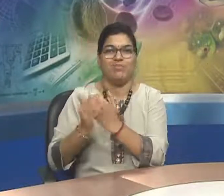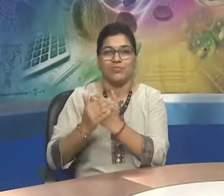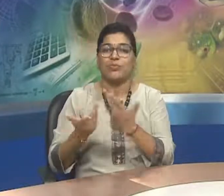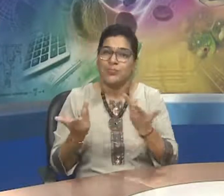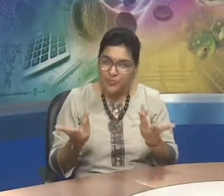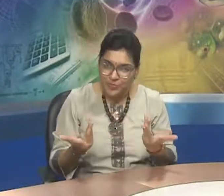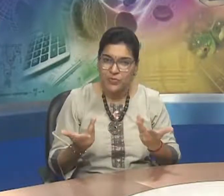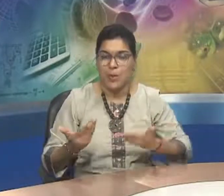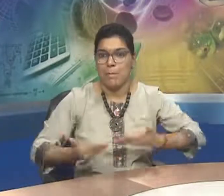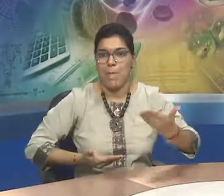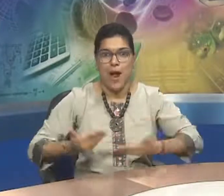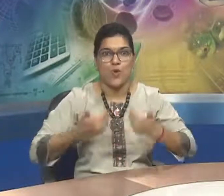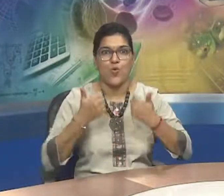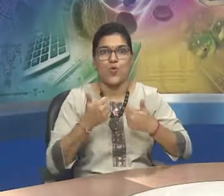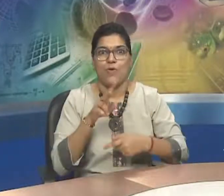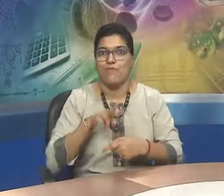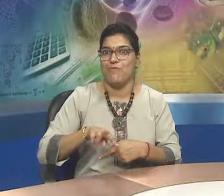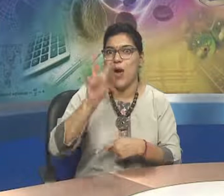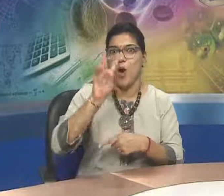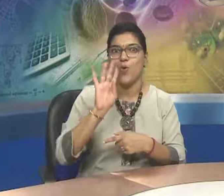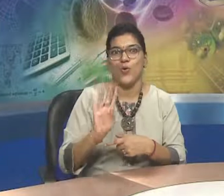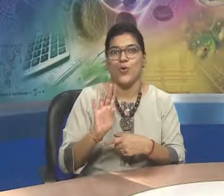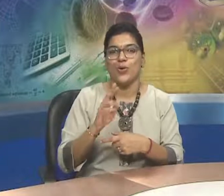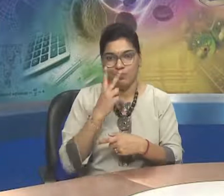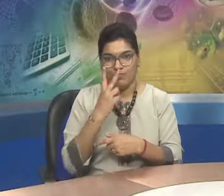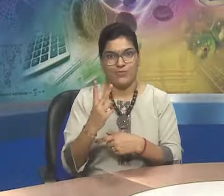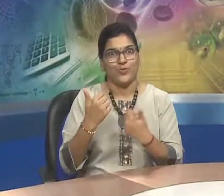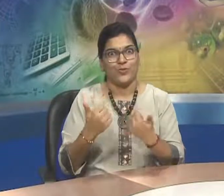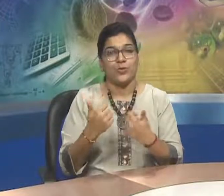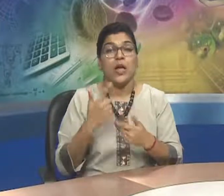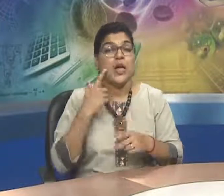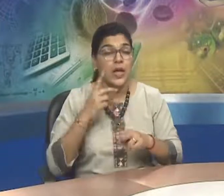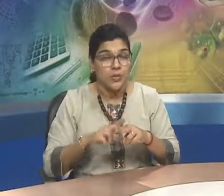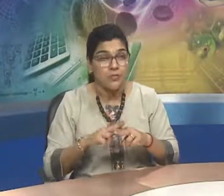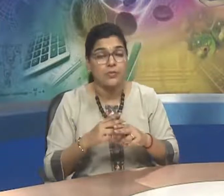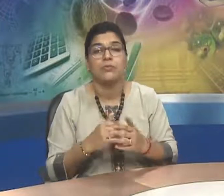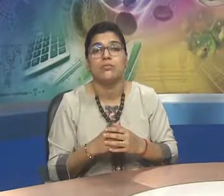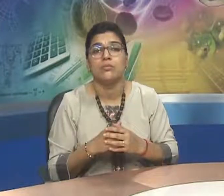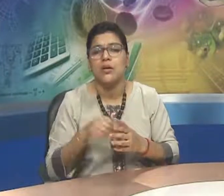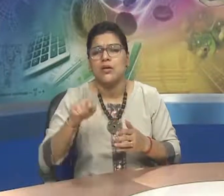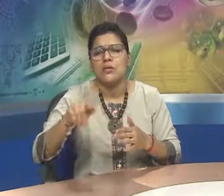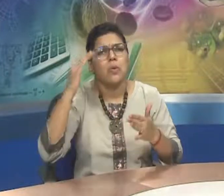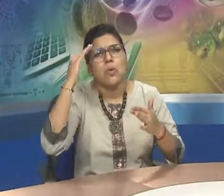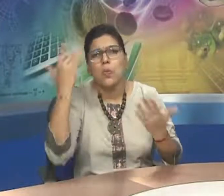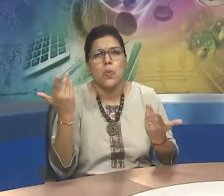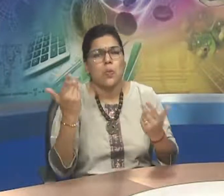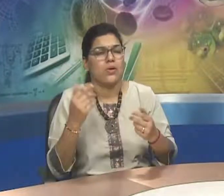follow or he should respect the elders because it is a good value in our society.